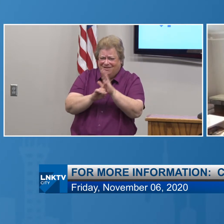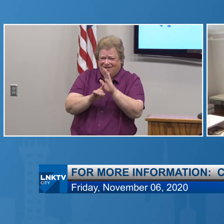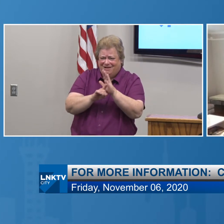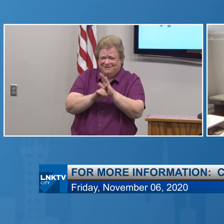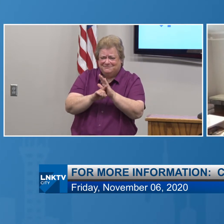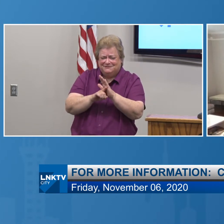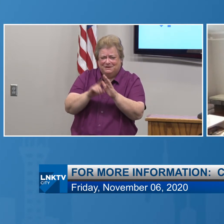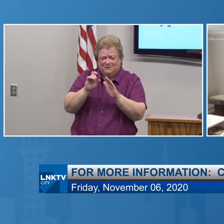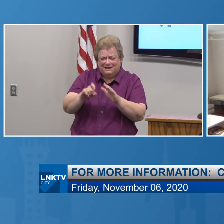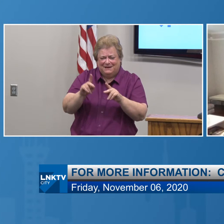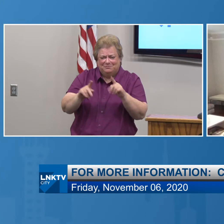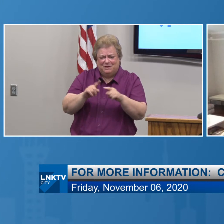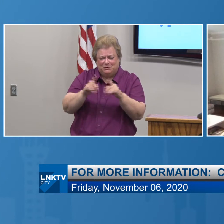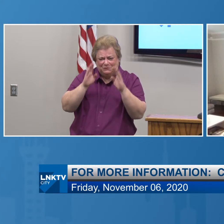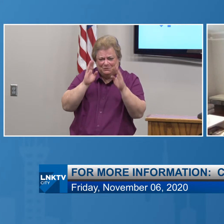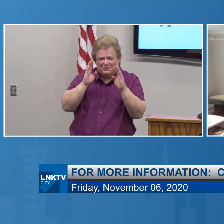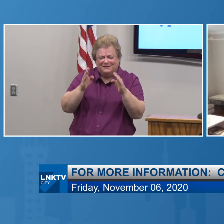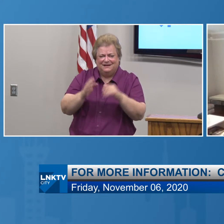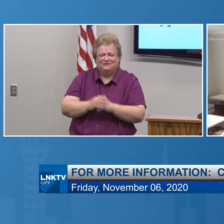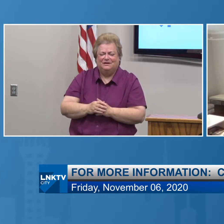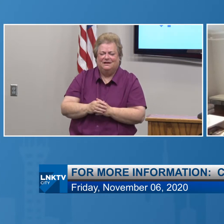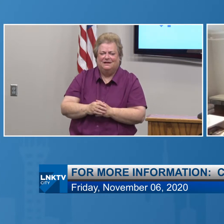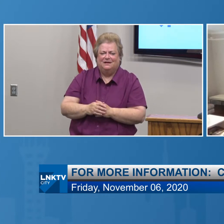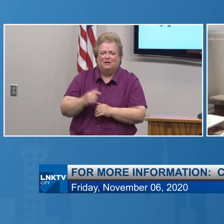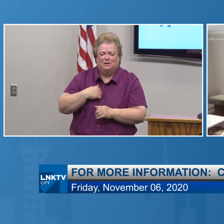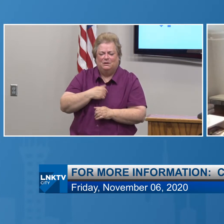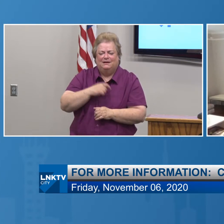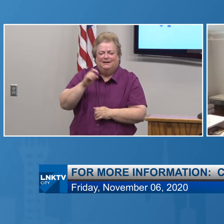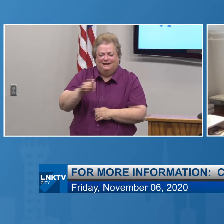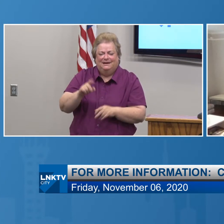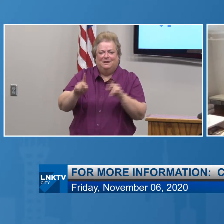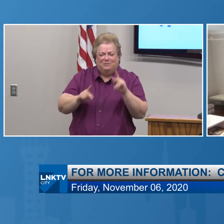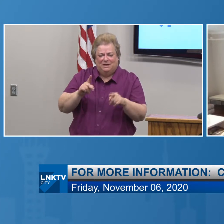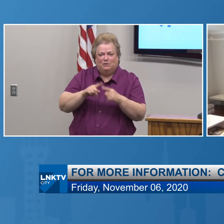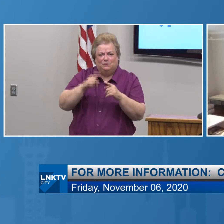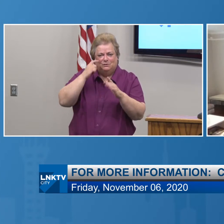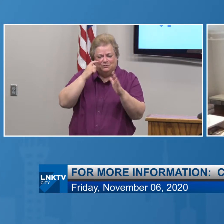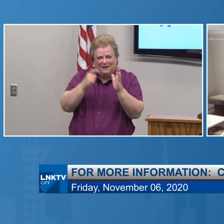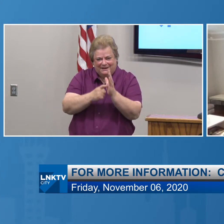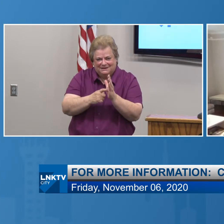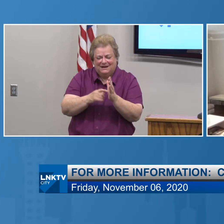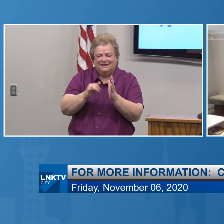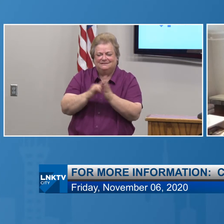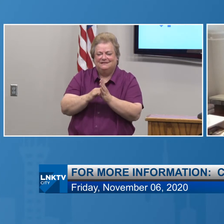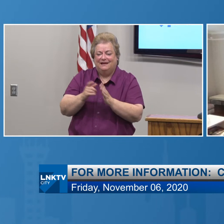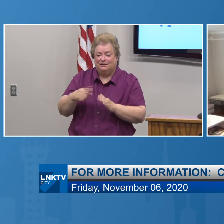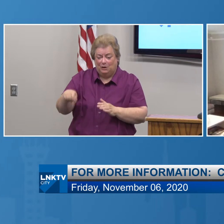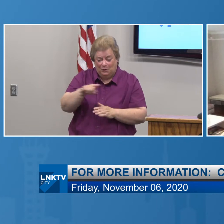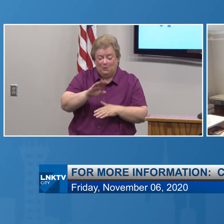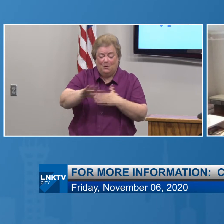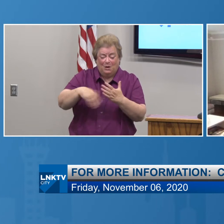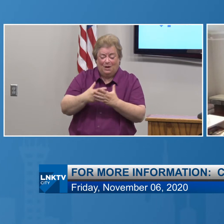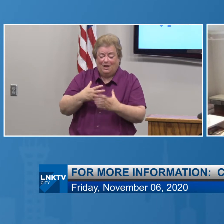people to pay attention, but that's up to people. We need people to recognize that they have a stake in this.